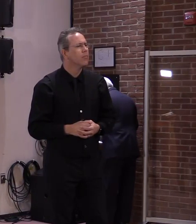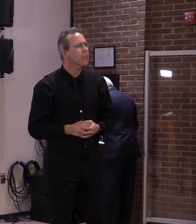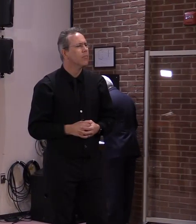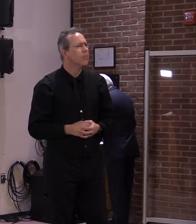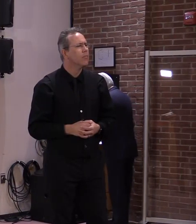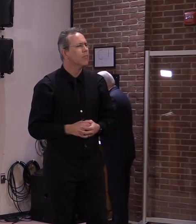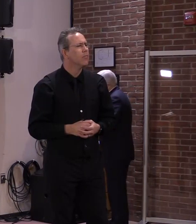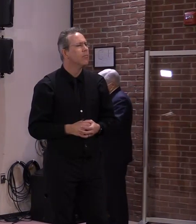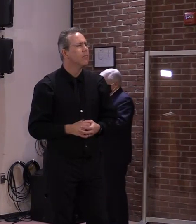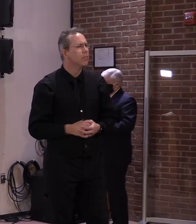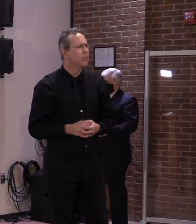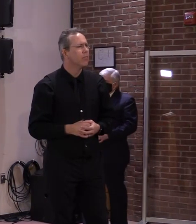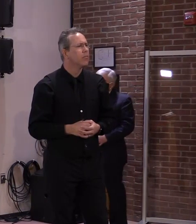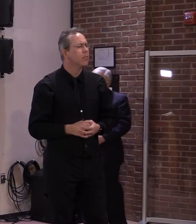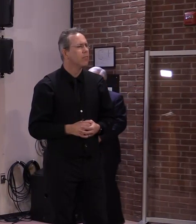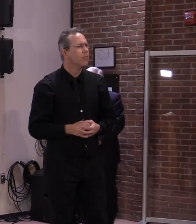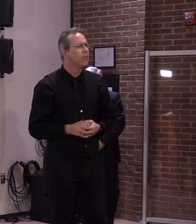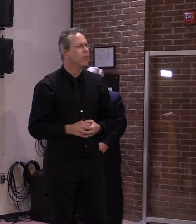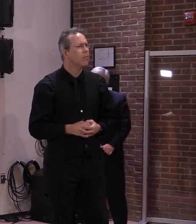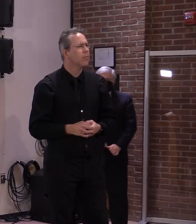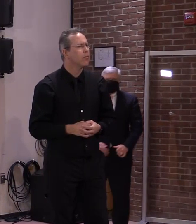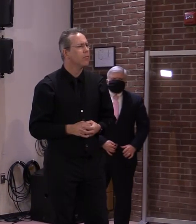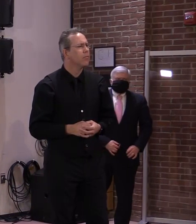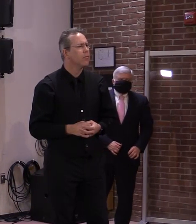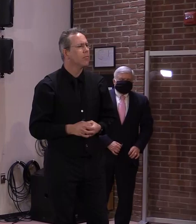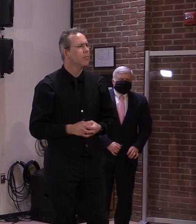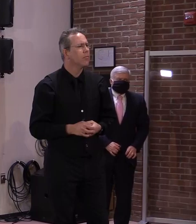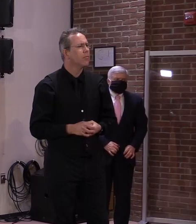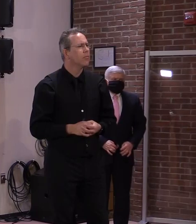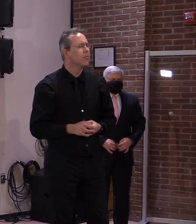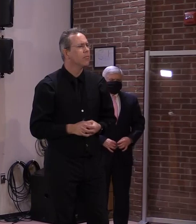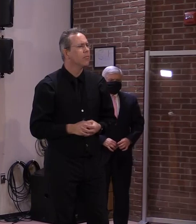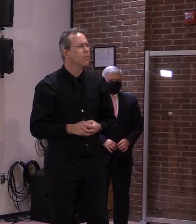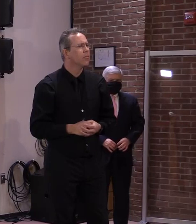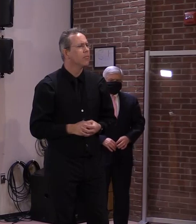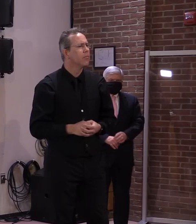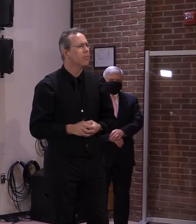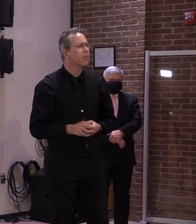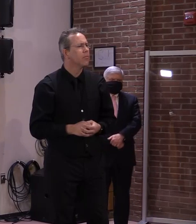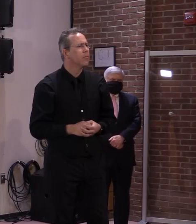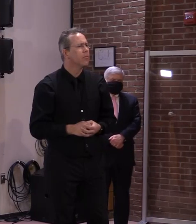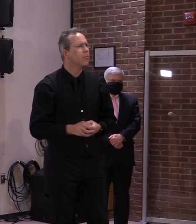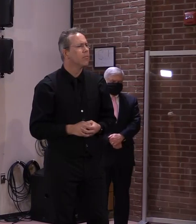each week can and should also phase out their testing once they're fully vaccinated?